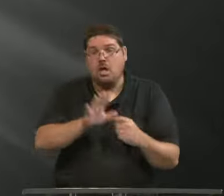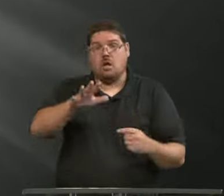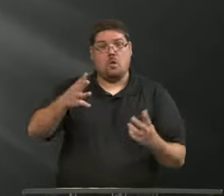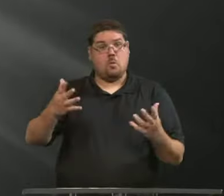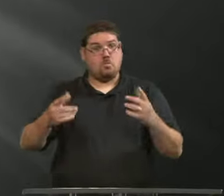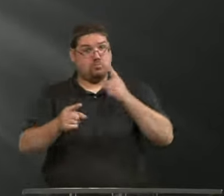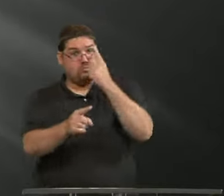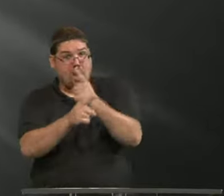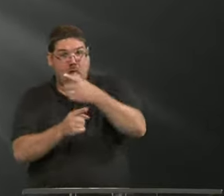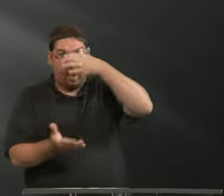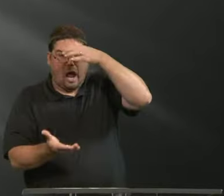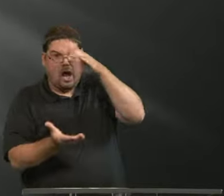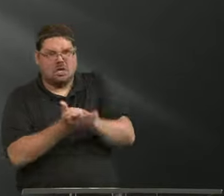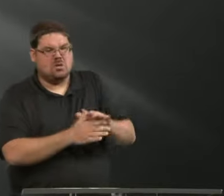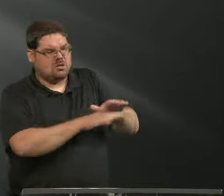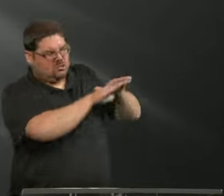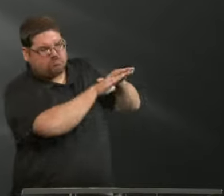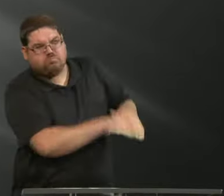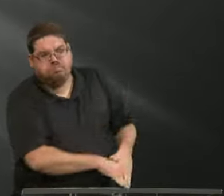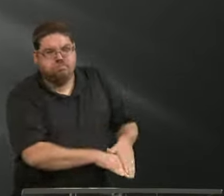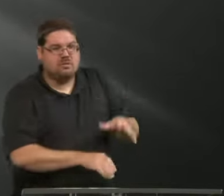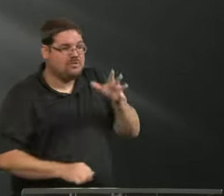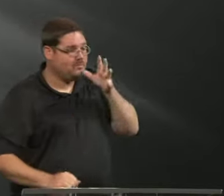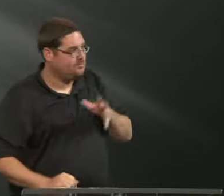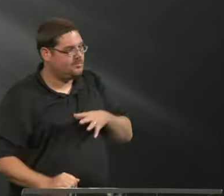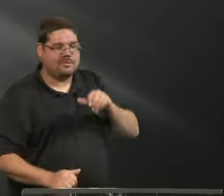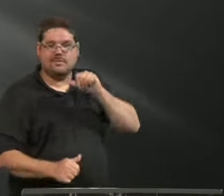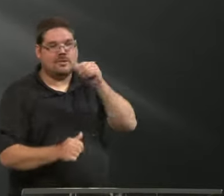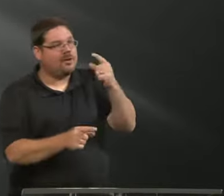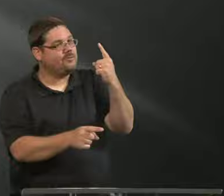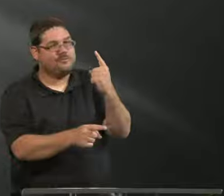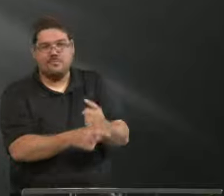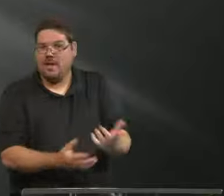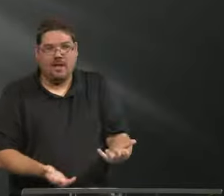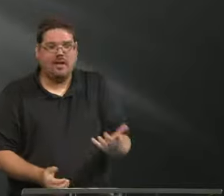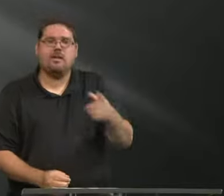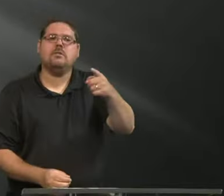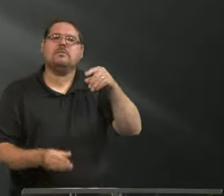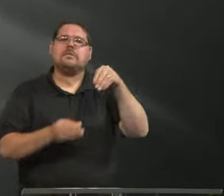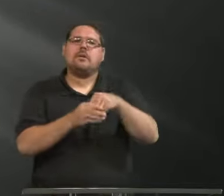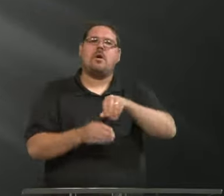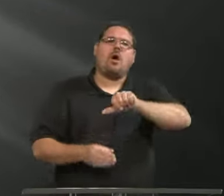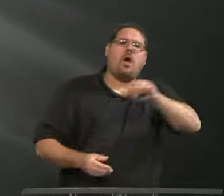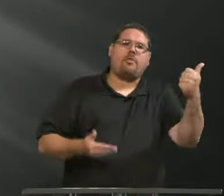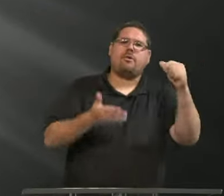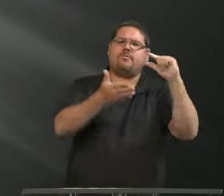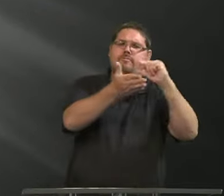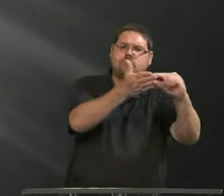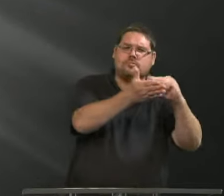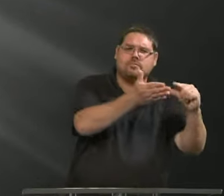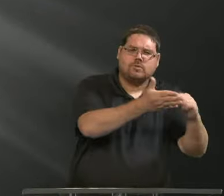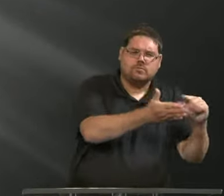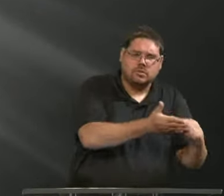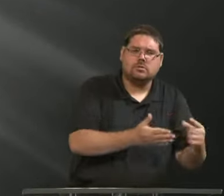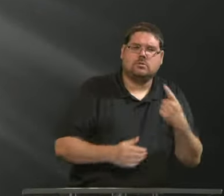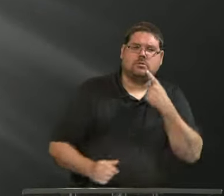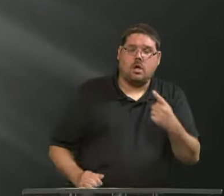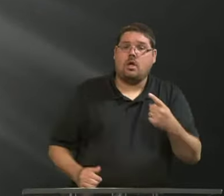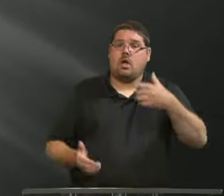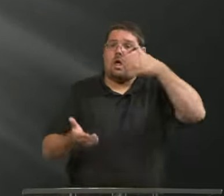wants to do that, well, we know it's not right for a wife to want to take the place of a husband in leadership, or a husband